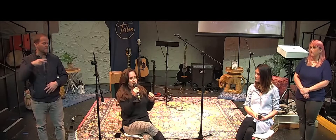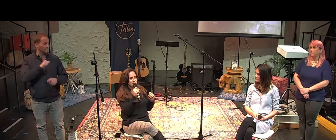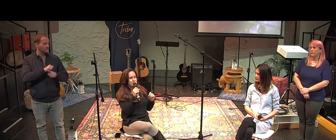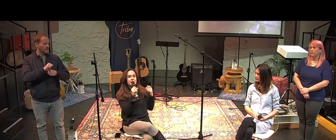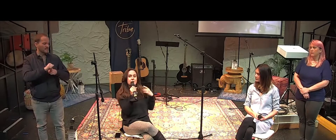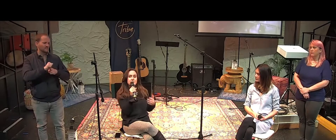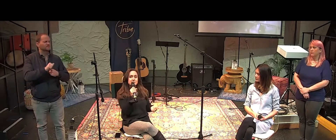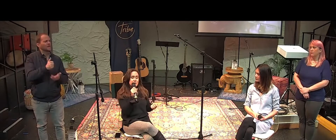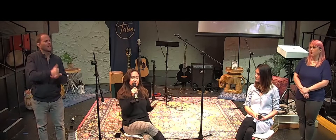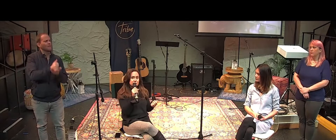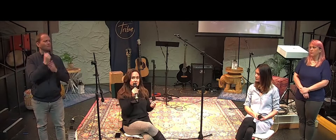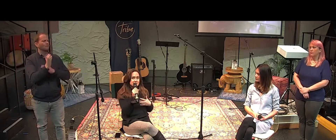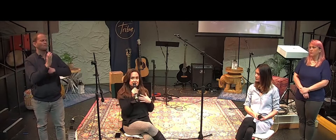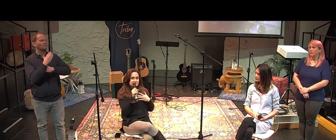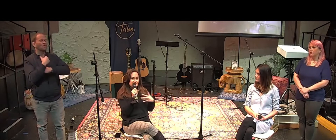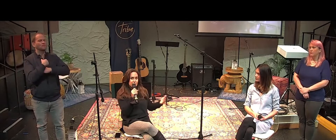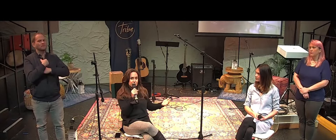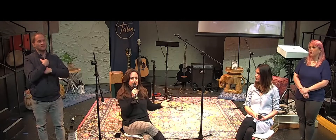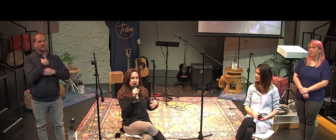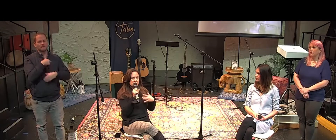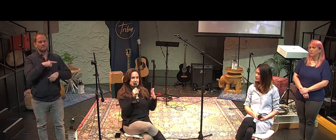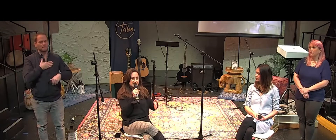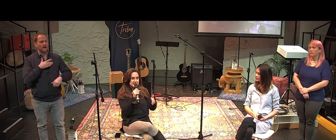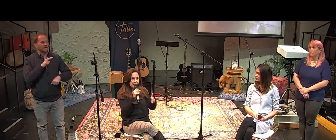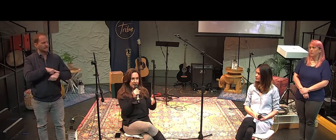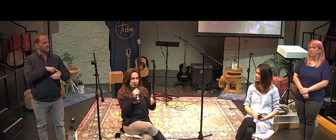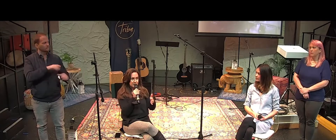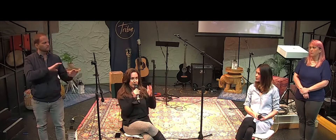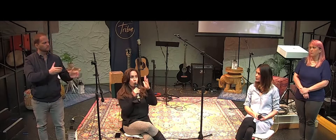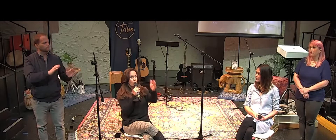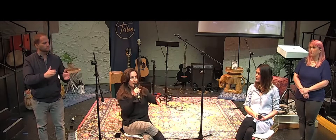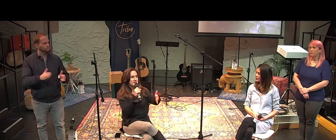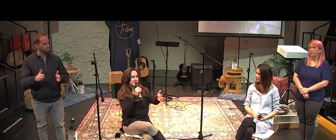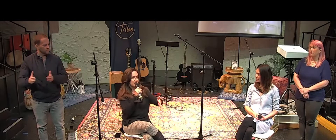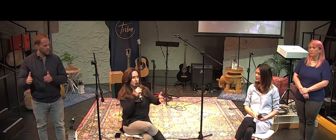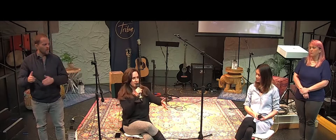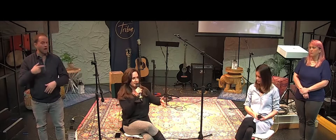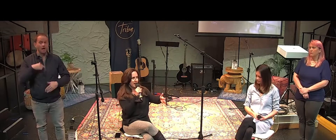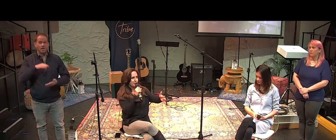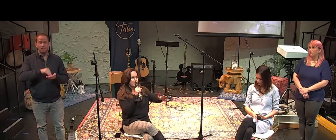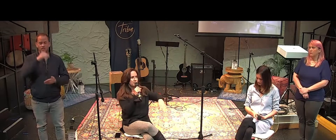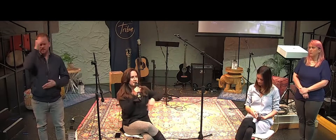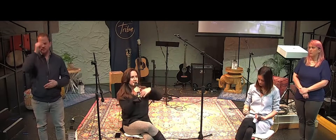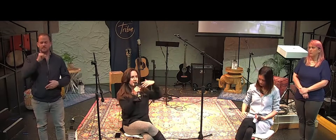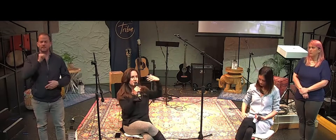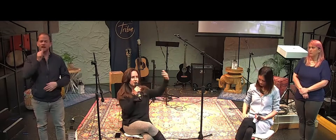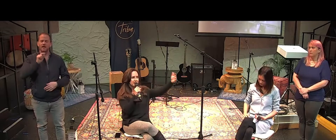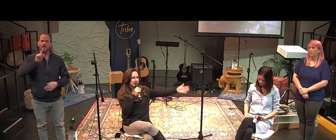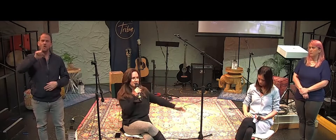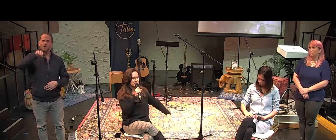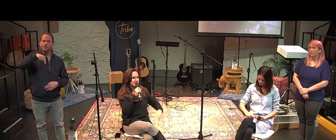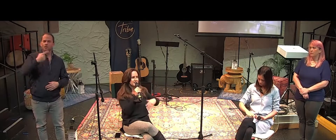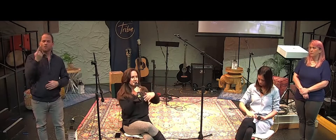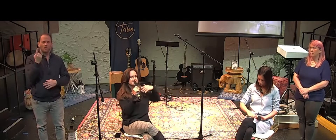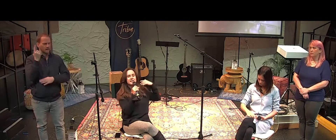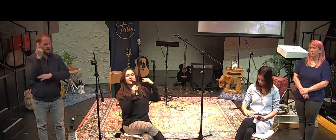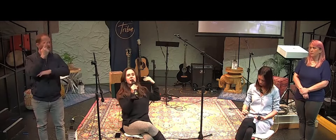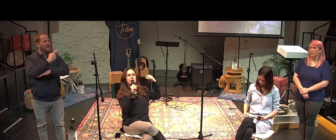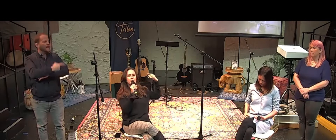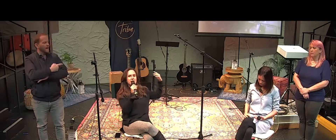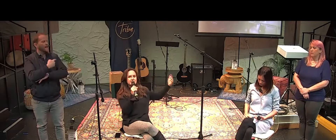my time. Because what I've learned is that it's not really just a day, like one day that we Sabbath, but it's entering into